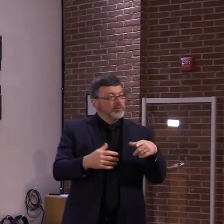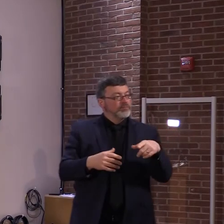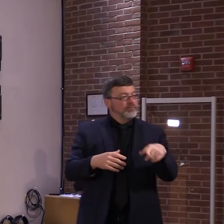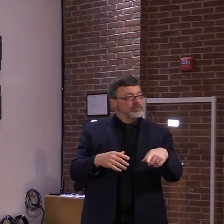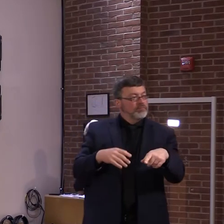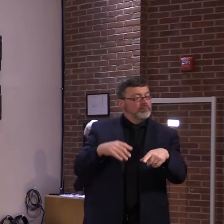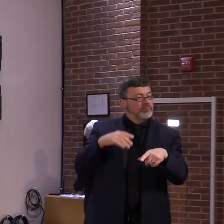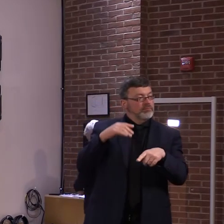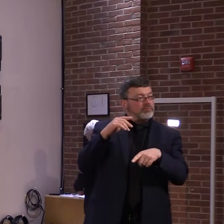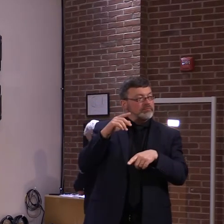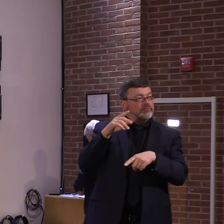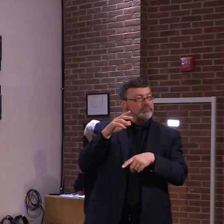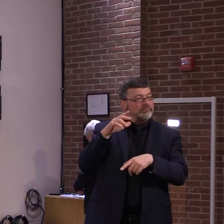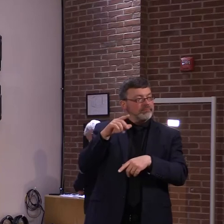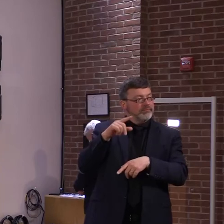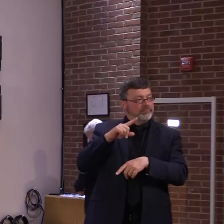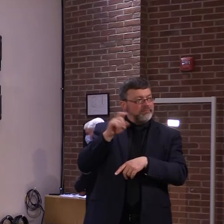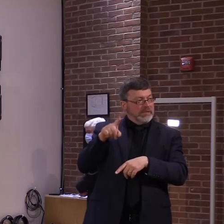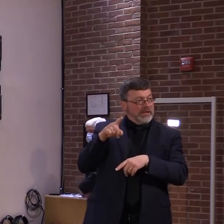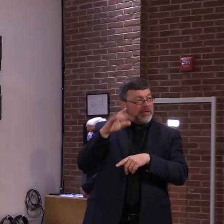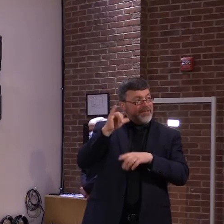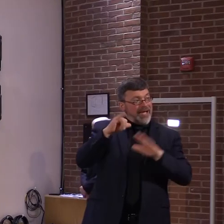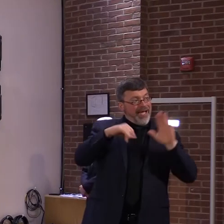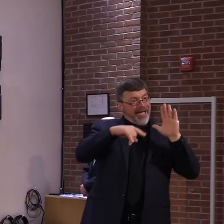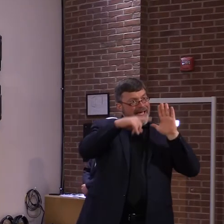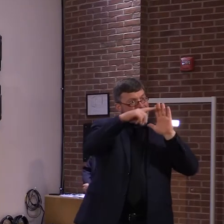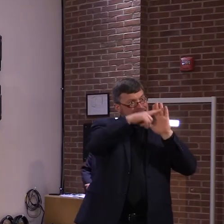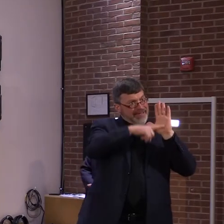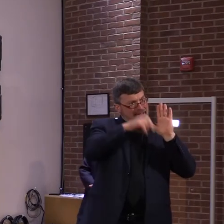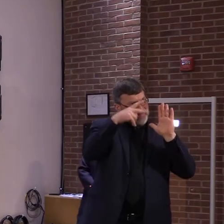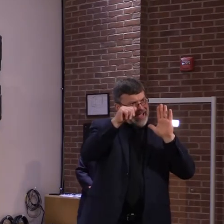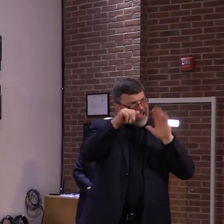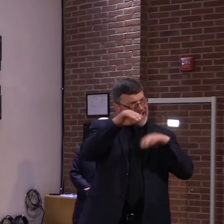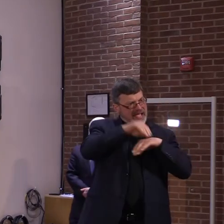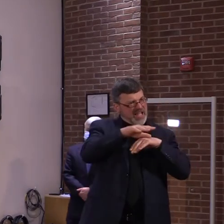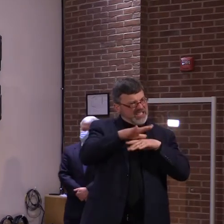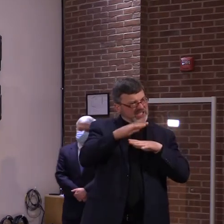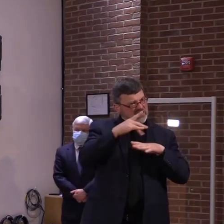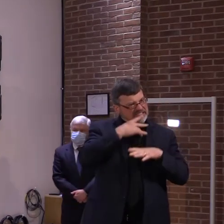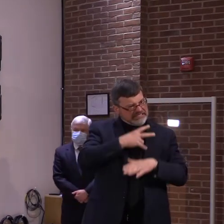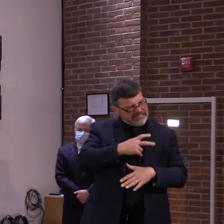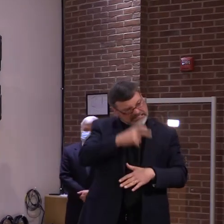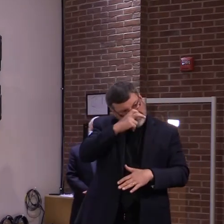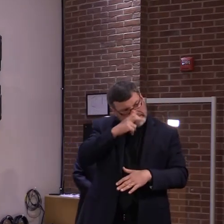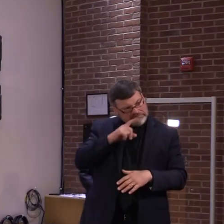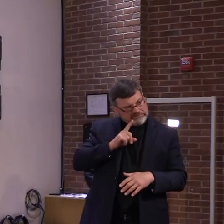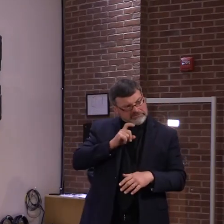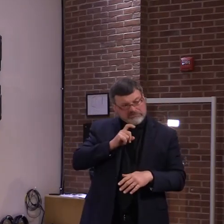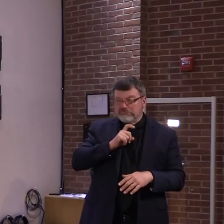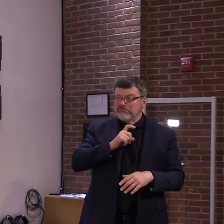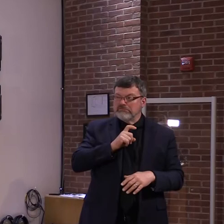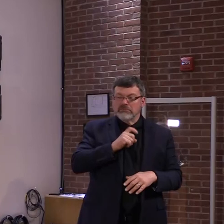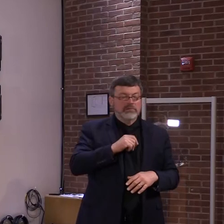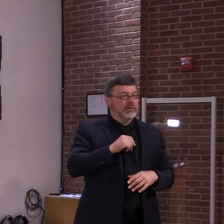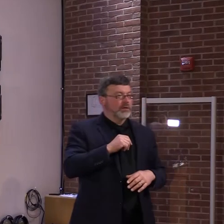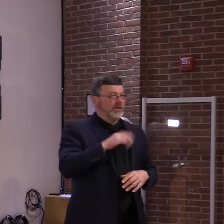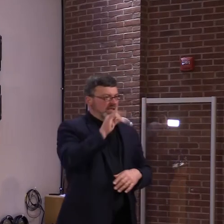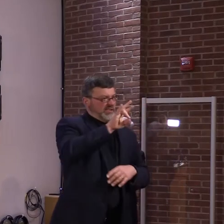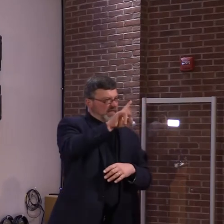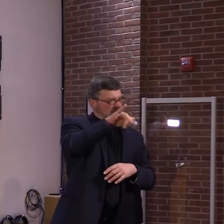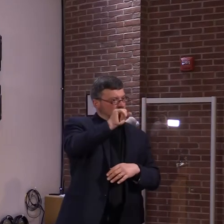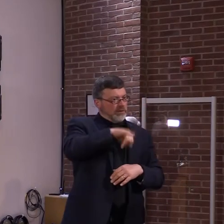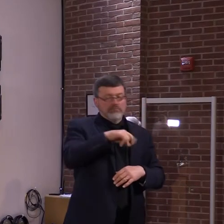do you have any thoughts about that? Well, yeah, that's a totally different question that I wouldn't want to just have pertain to